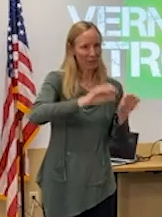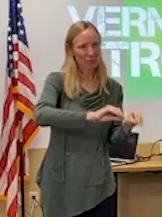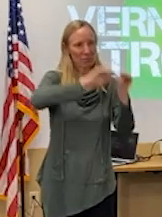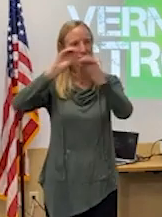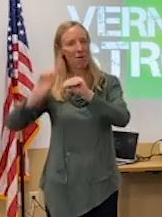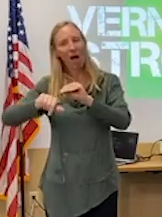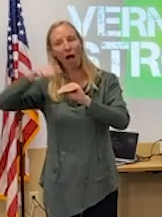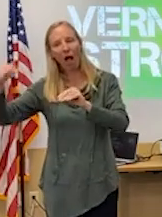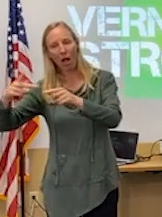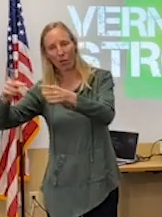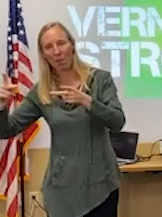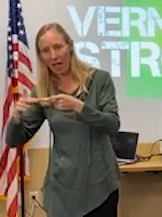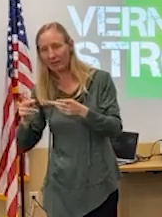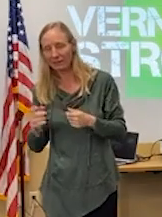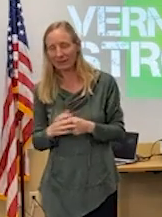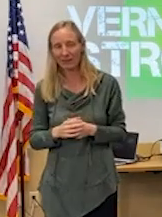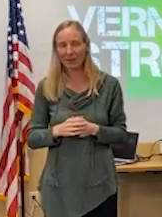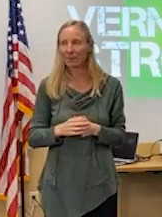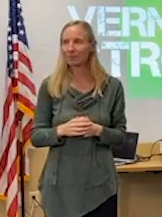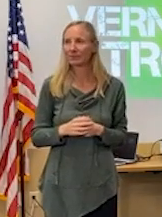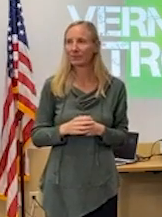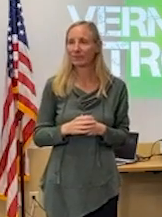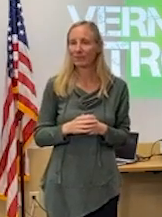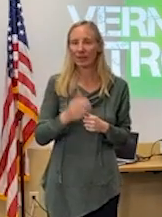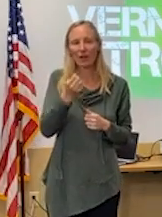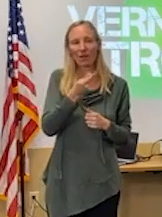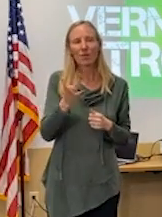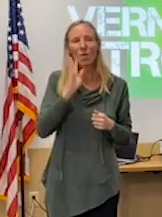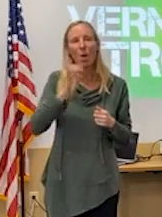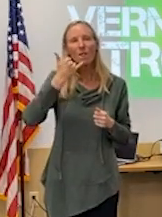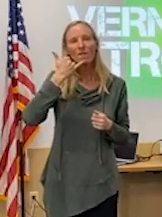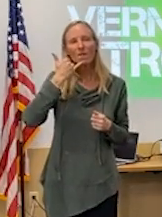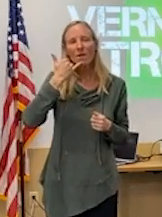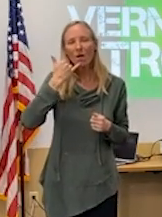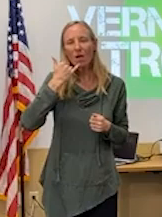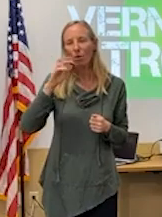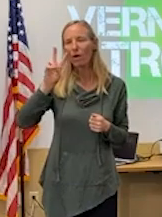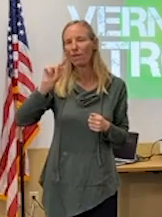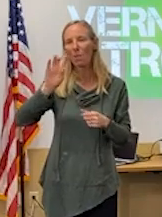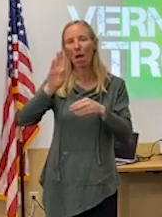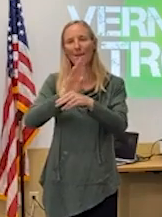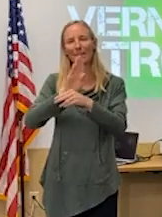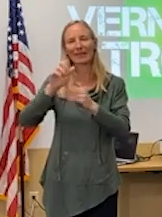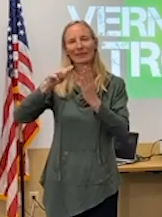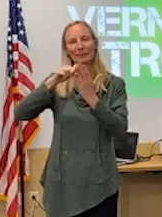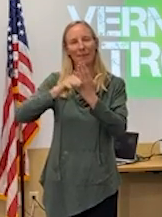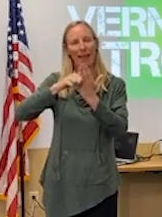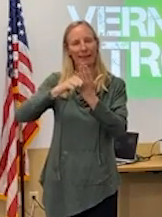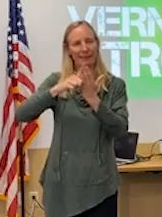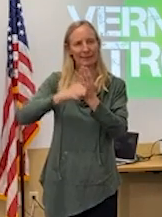We have a few on the phones we'll go to. We'll start with Tim McQuiston, Vermont Business Magazine.